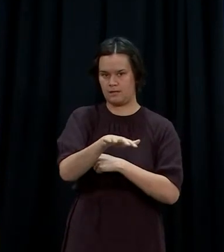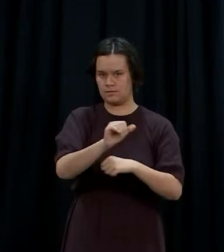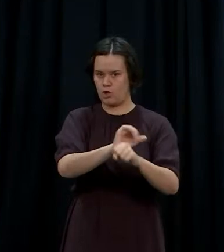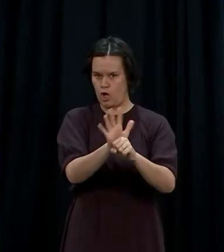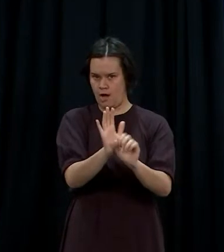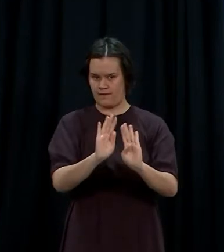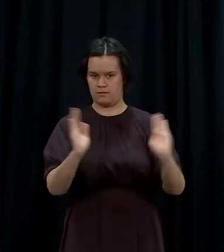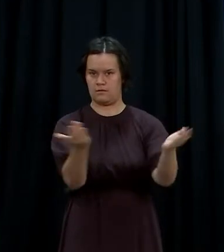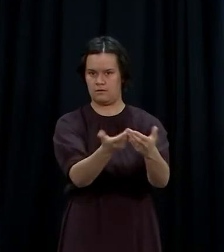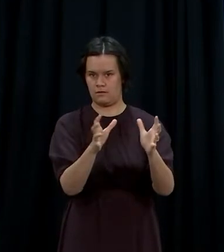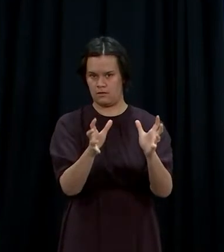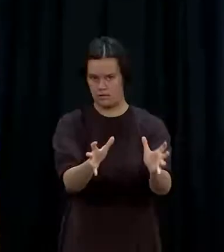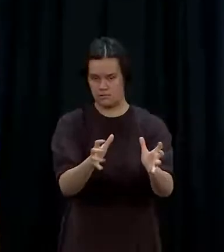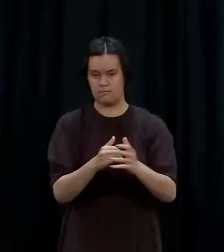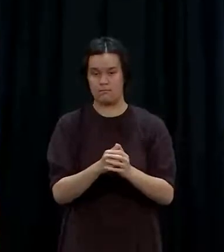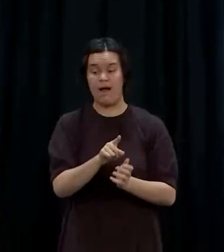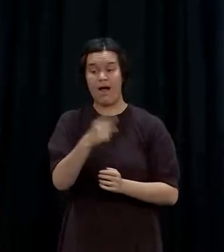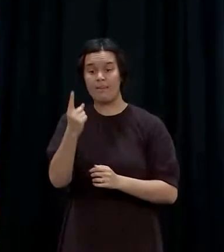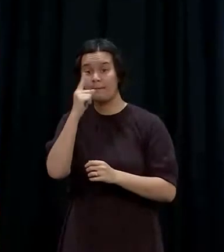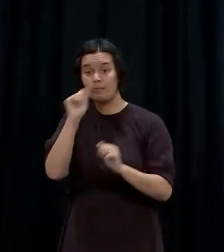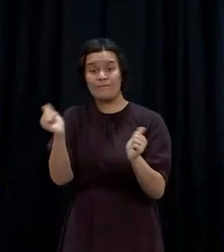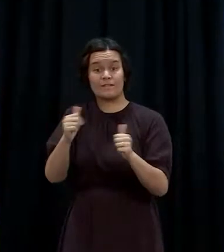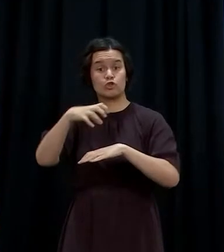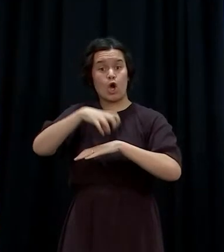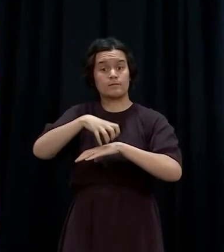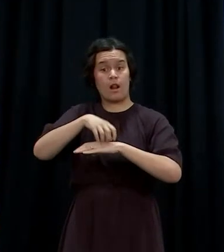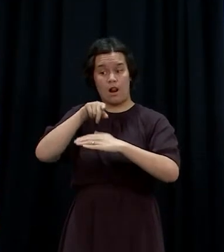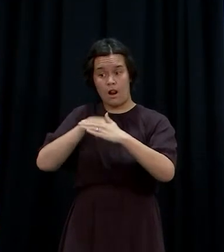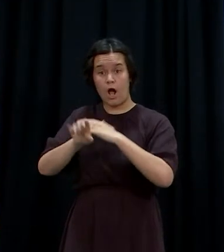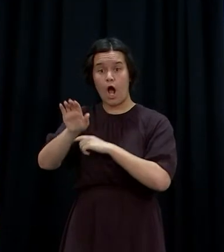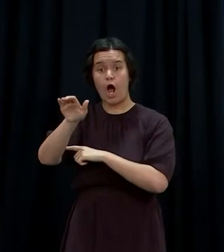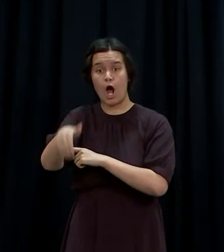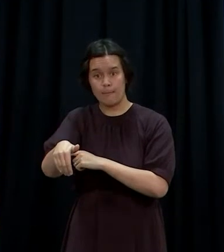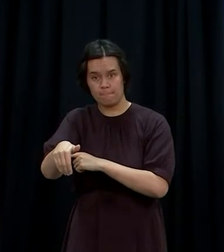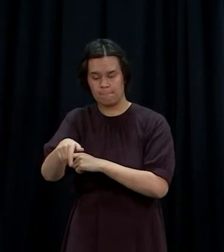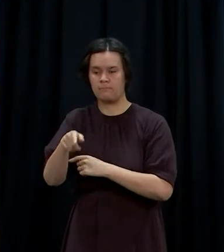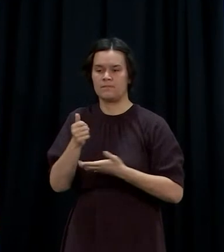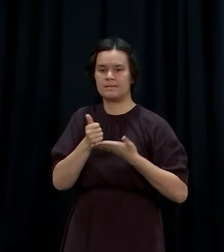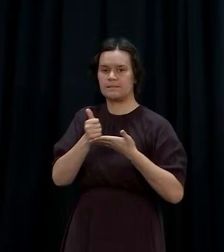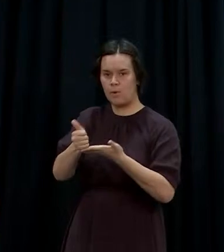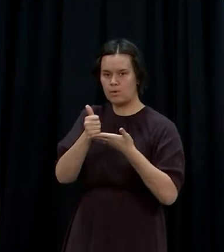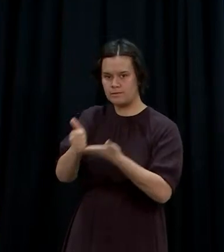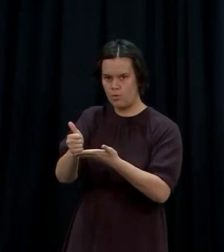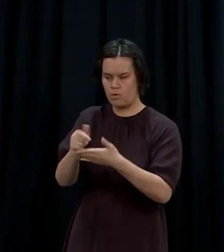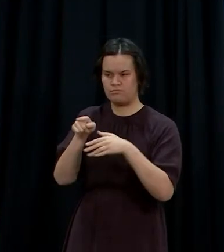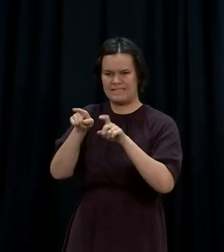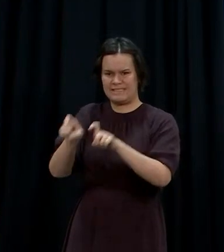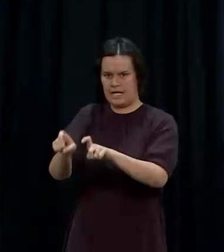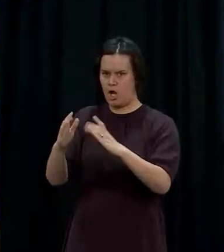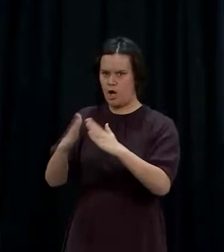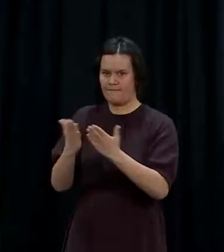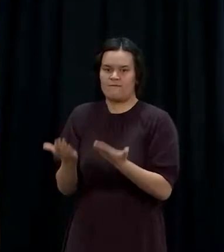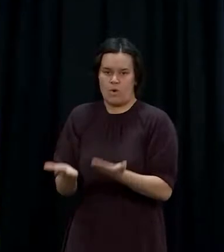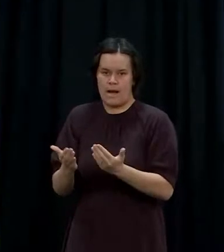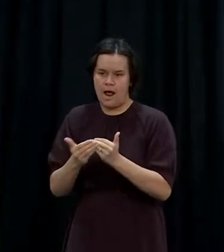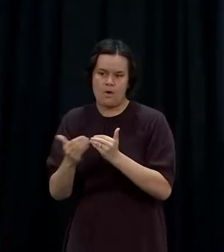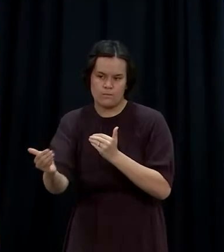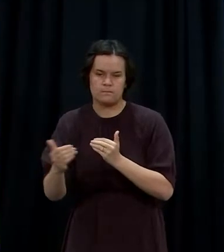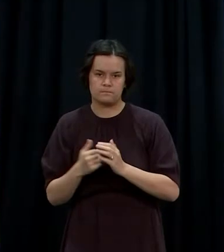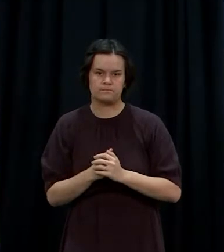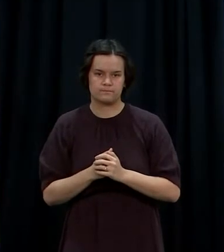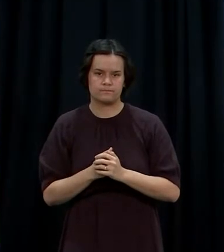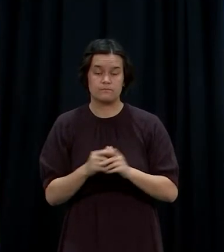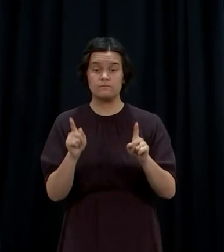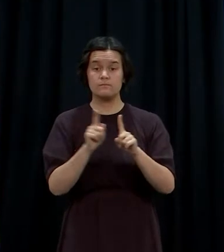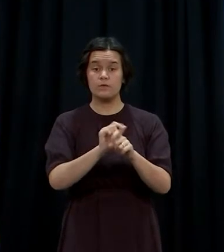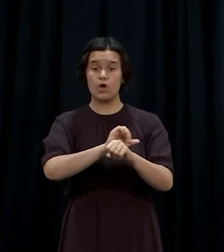with support and oversight from Auckland Regional Public Health. And finally, it's great to see excellent use of the NZ